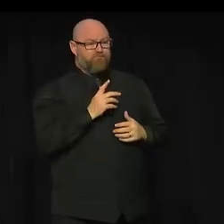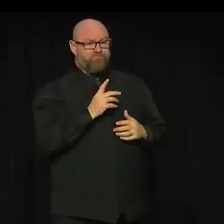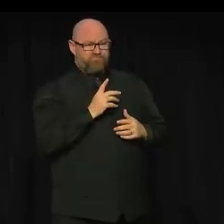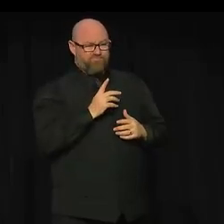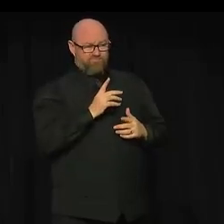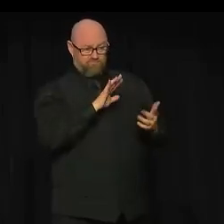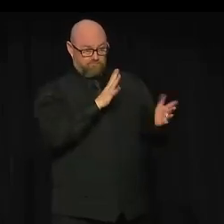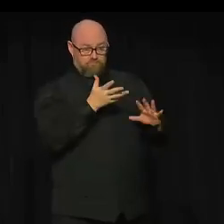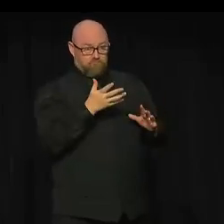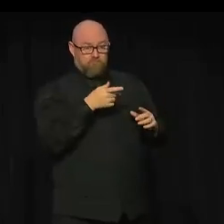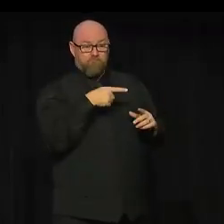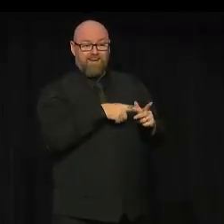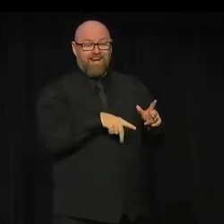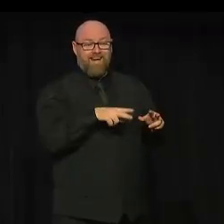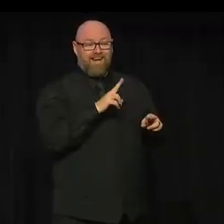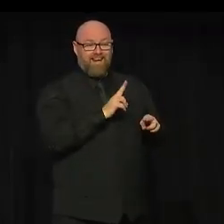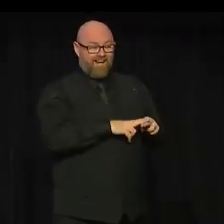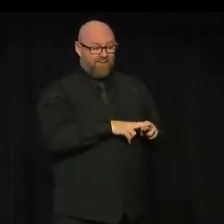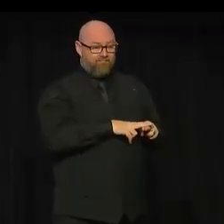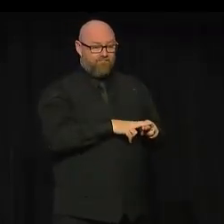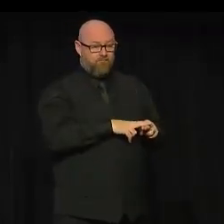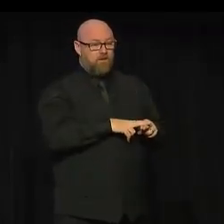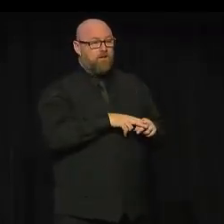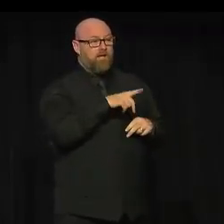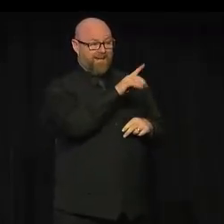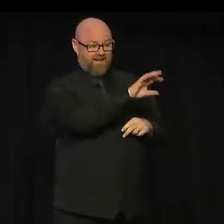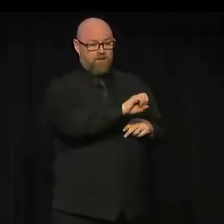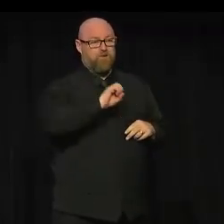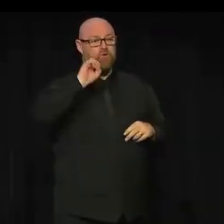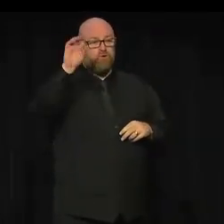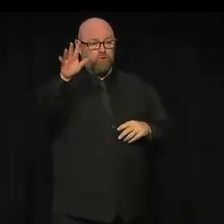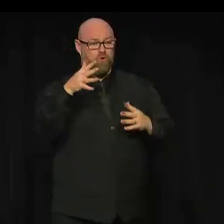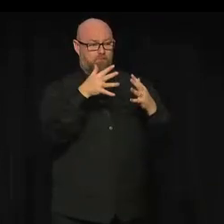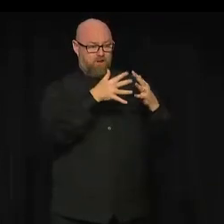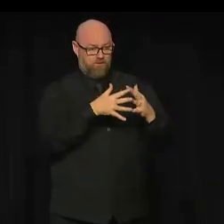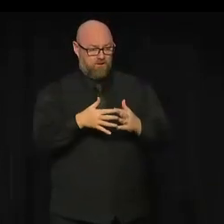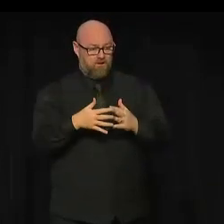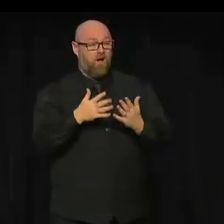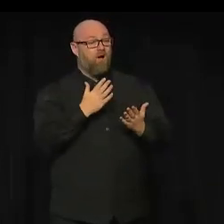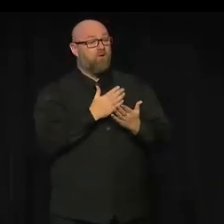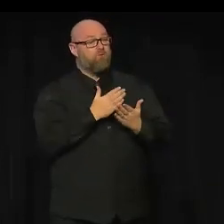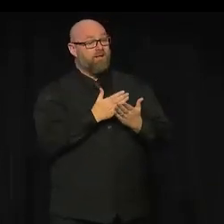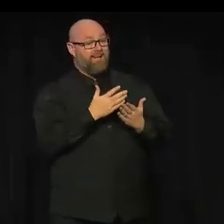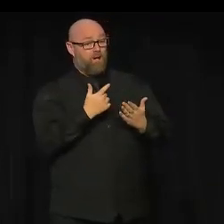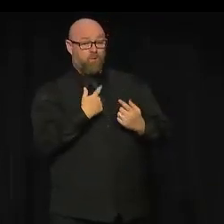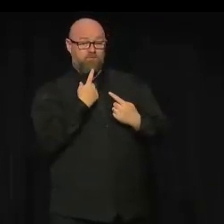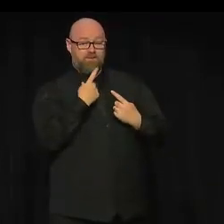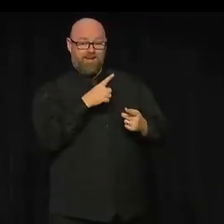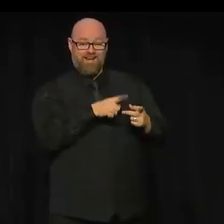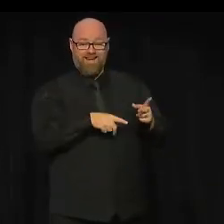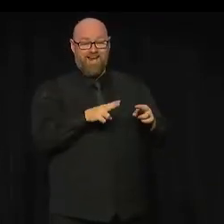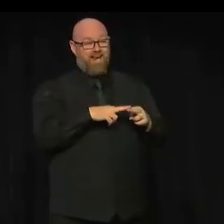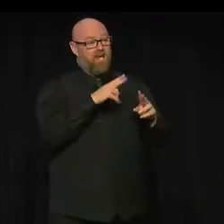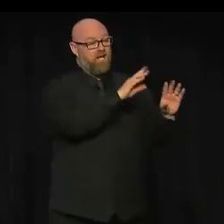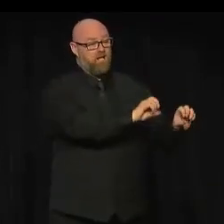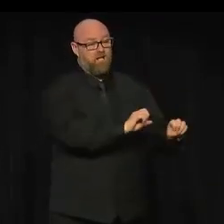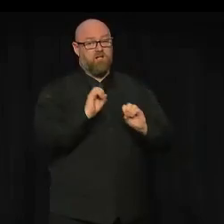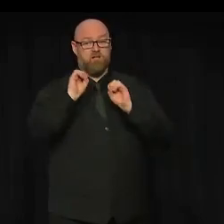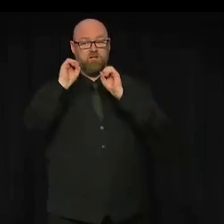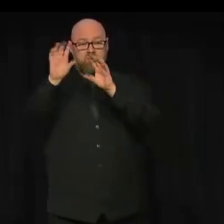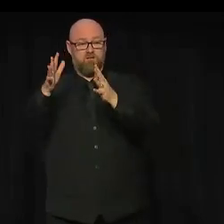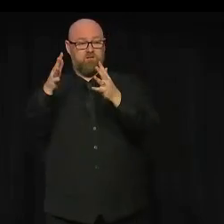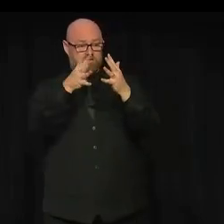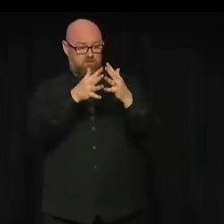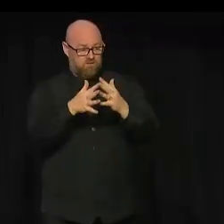arguing that once extradited to the United States, he will not benefit at all from the free speech